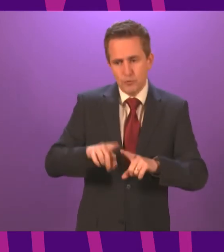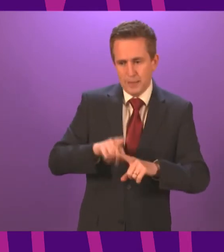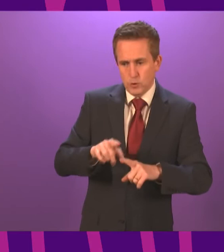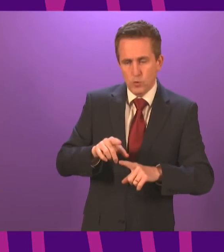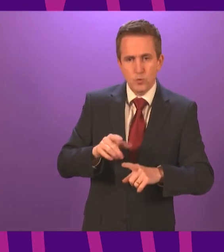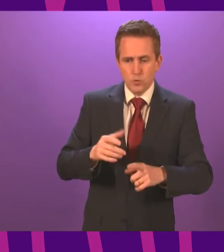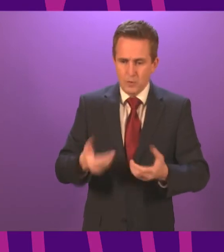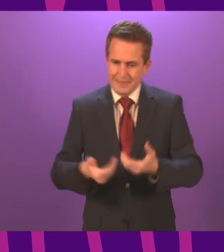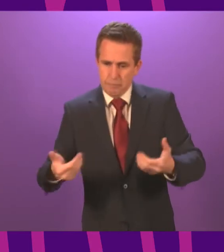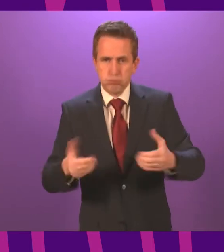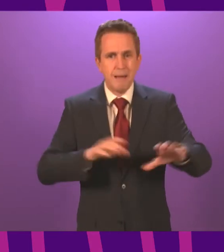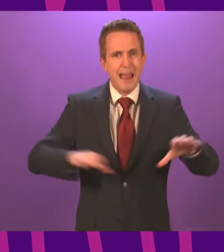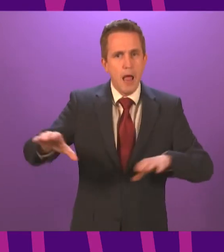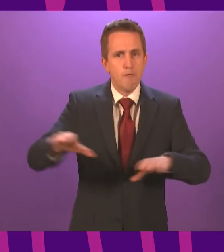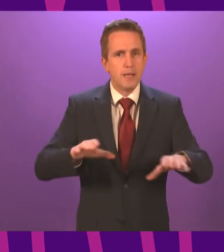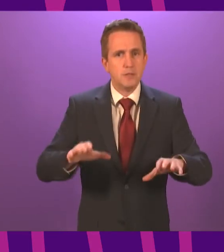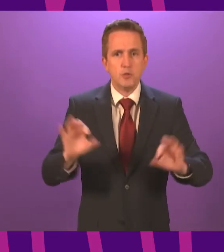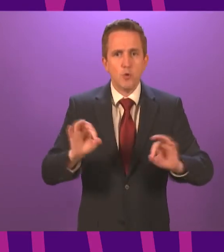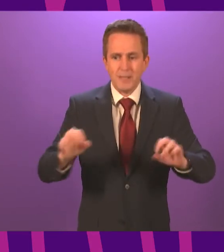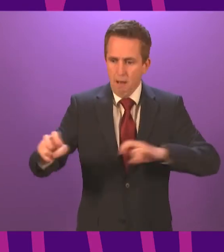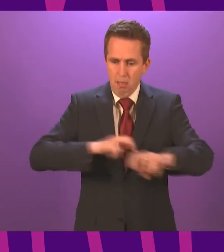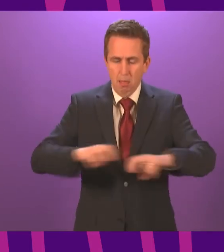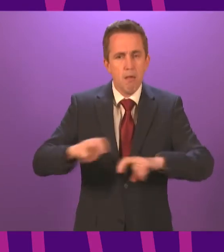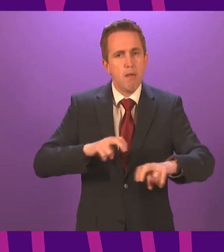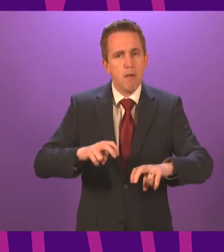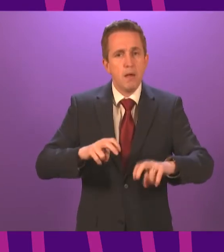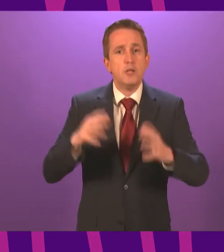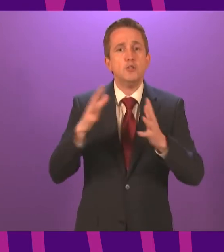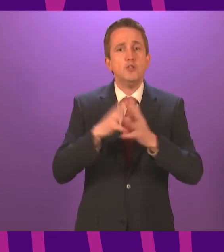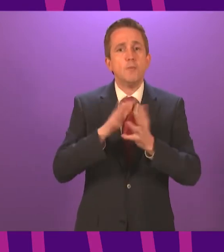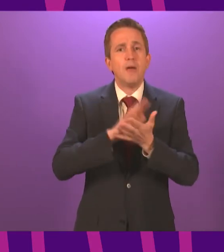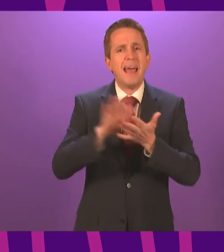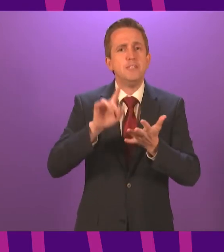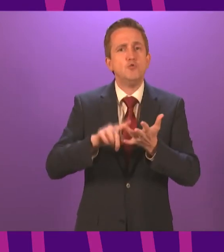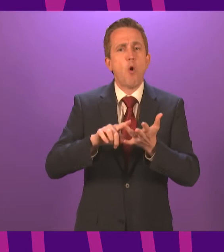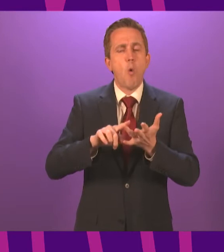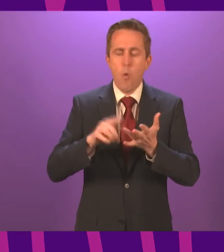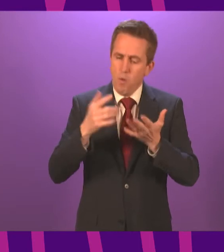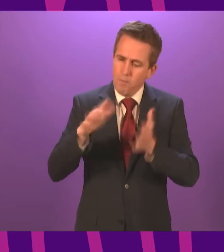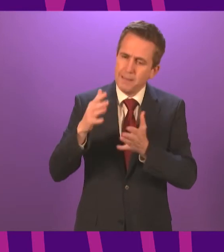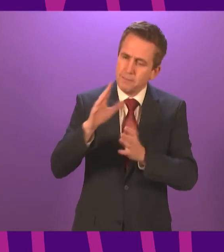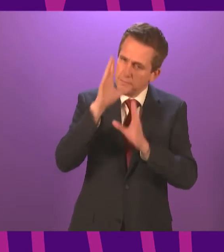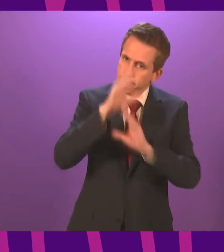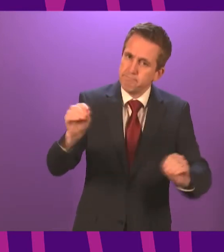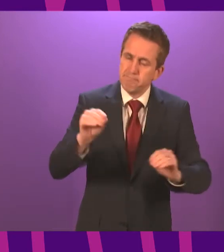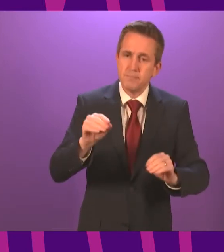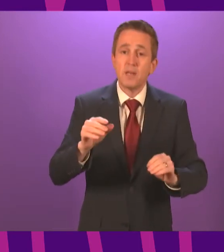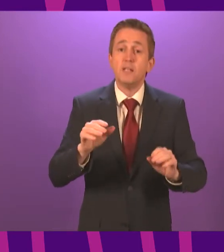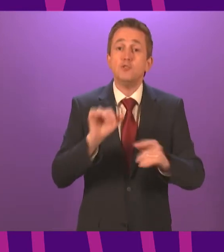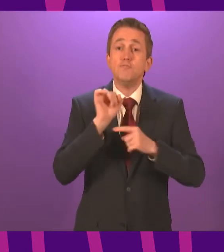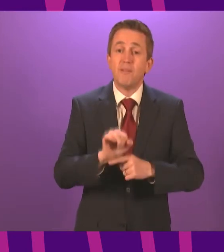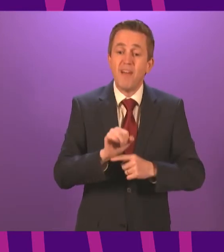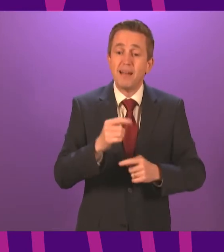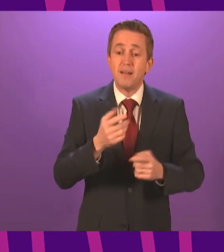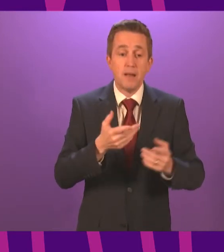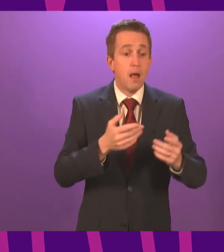areas of high prevalence. This is a key part of the approach that the WHO advised to prevent the importation of the virus from areas of high